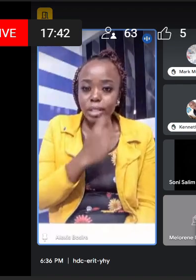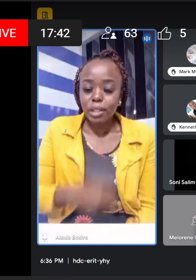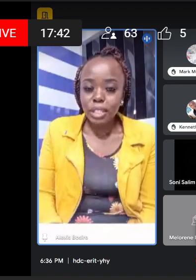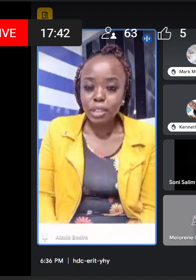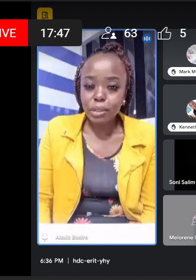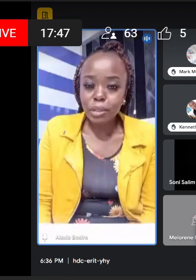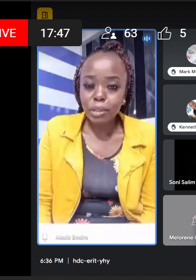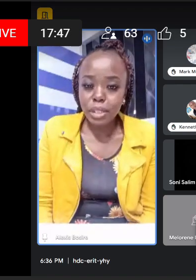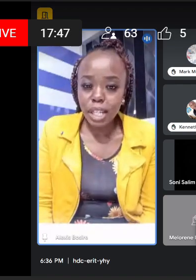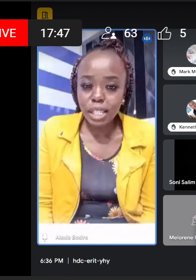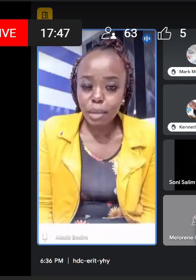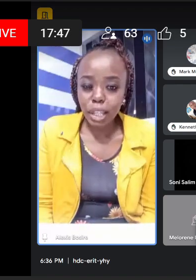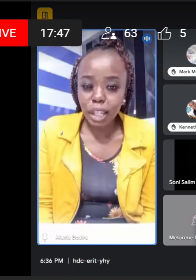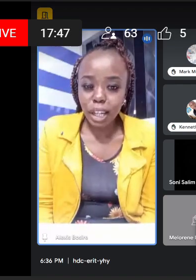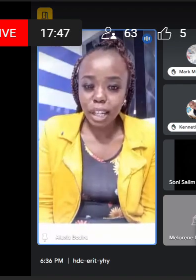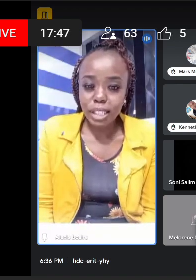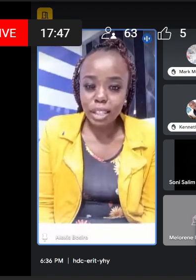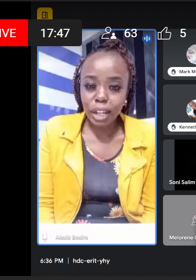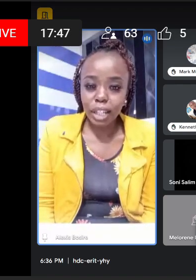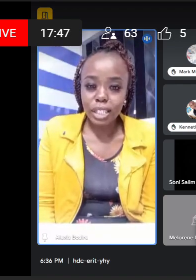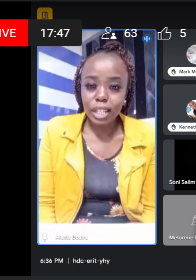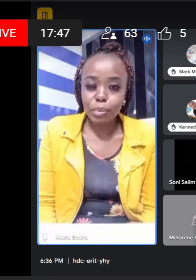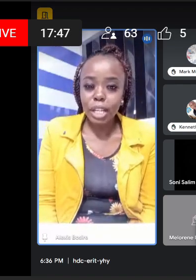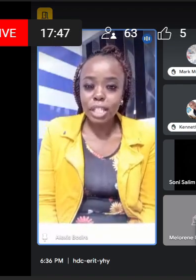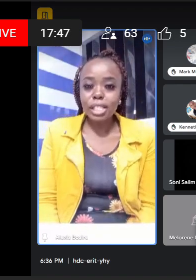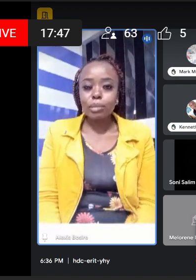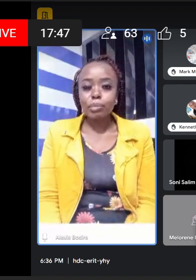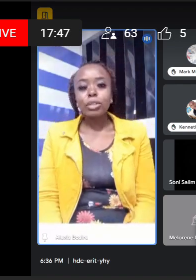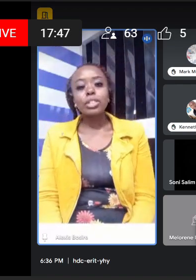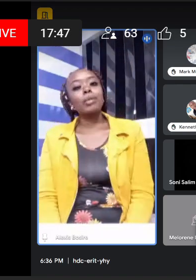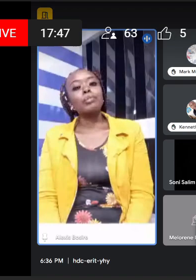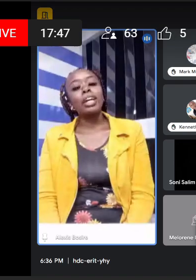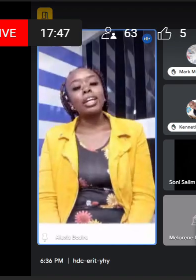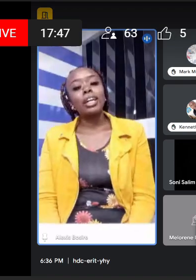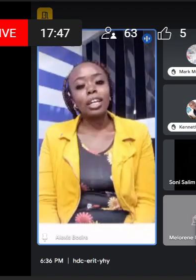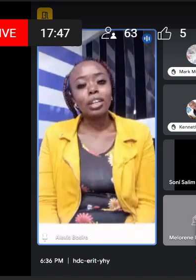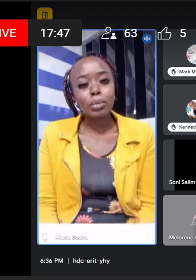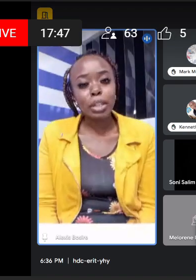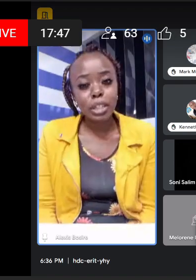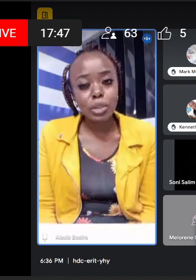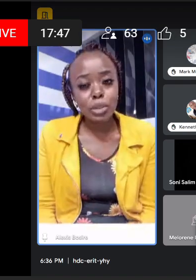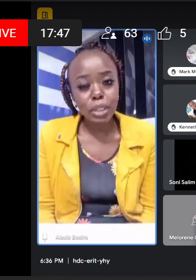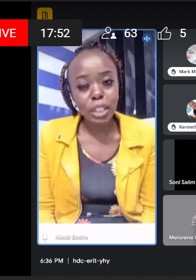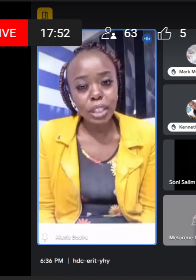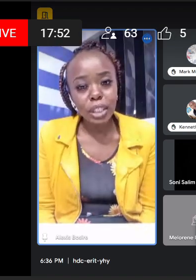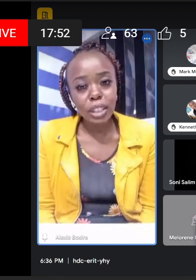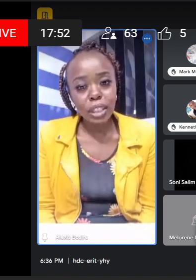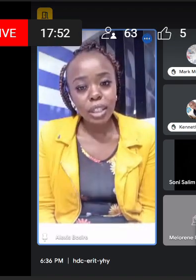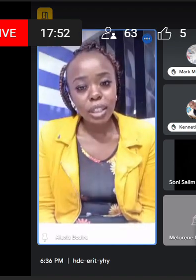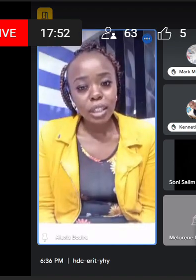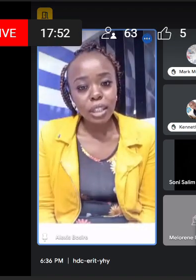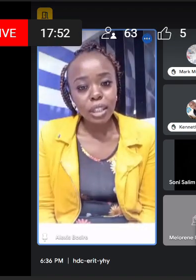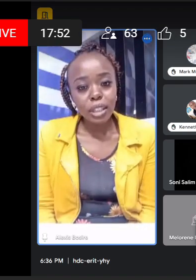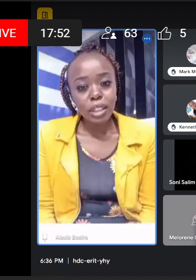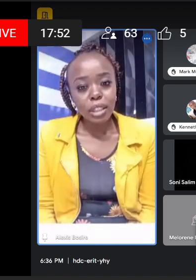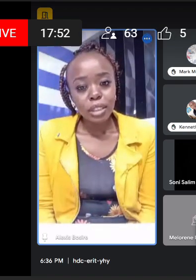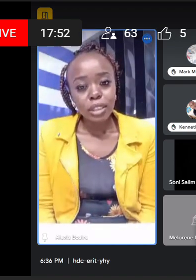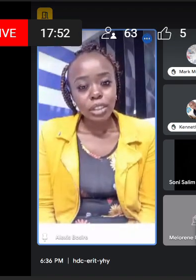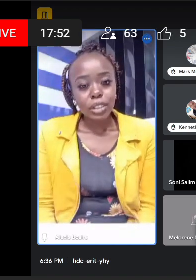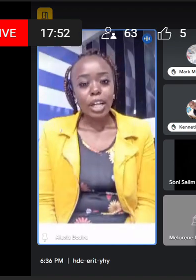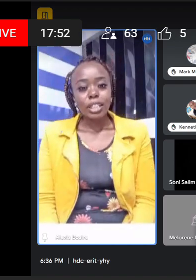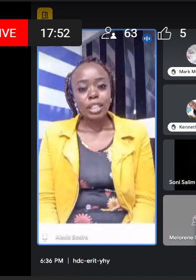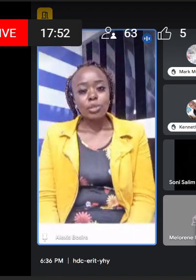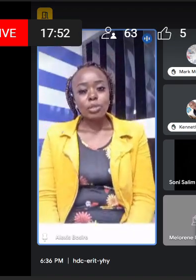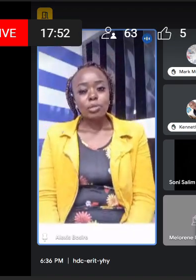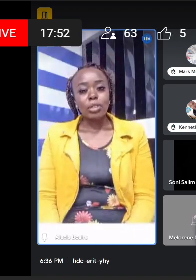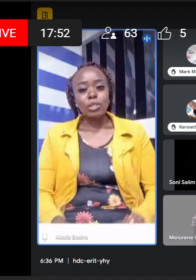Lucy, you wanted to say something? I can see your hand is up. You can just unmute your mic and then communicate to me. All